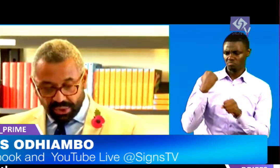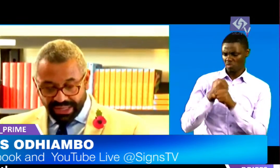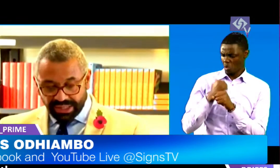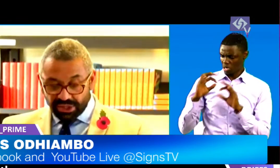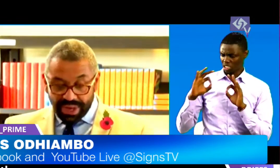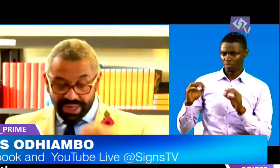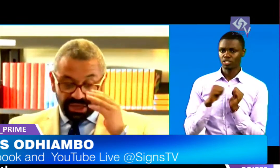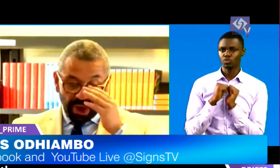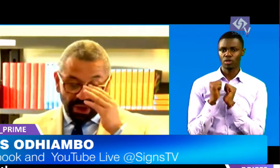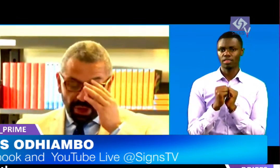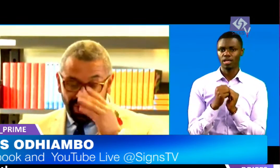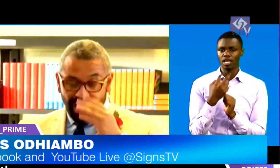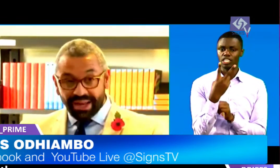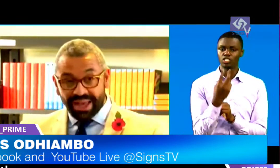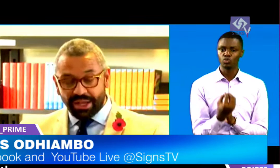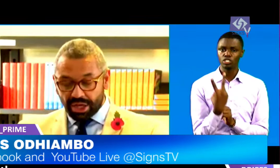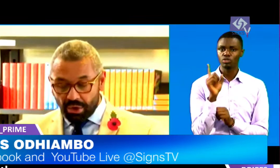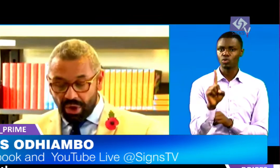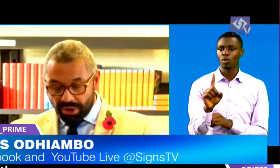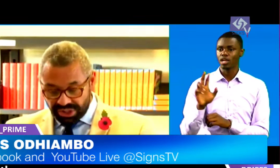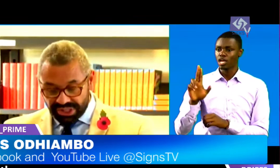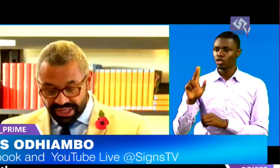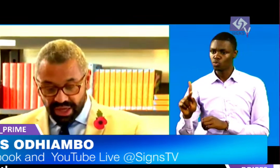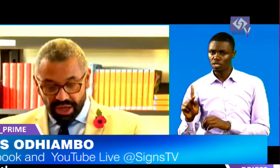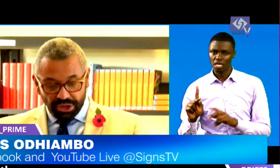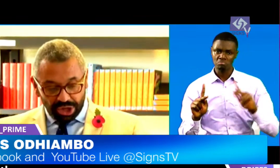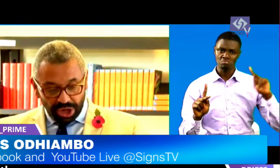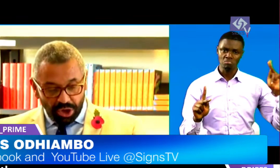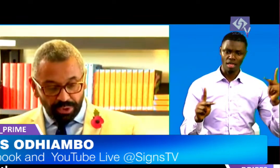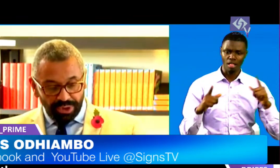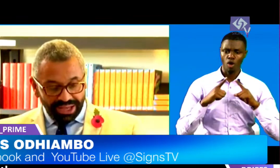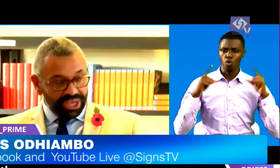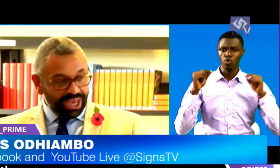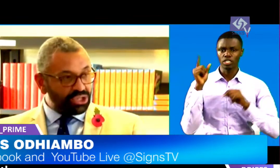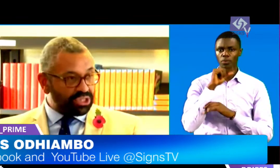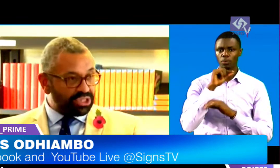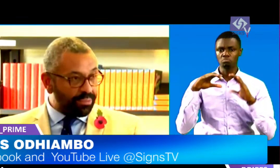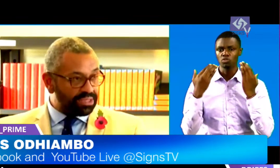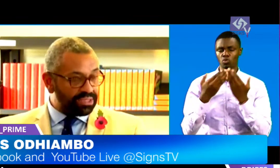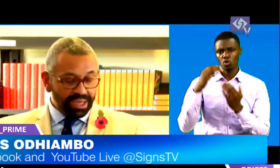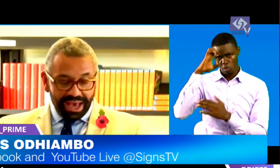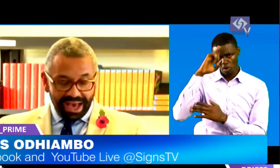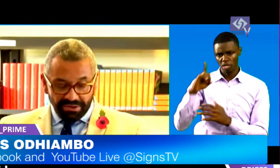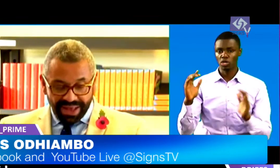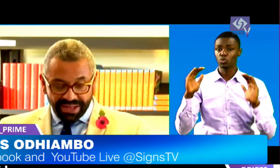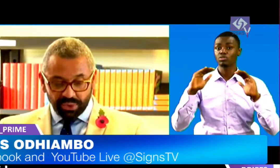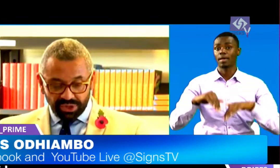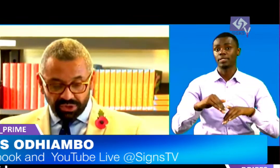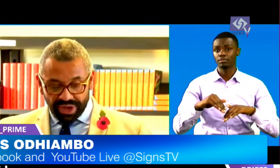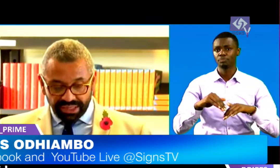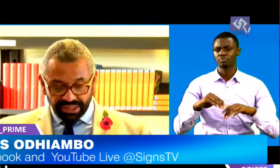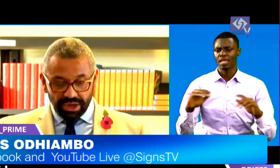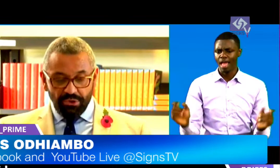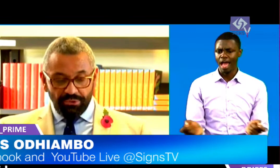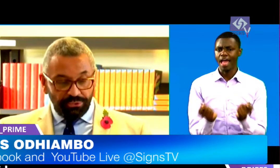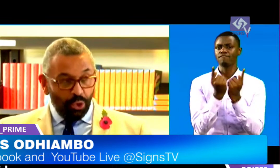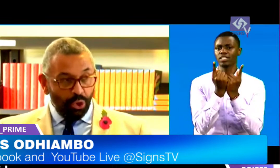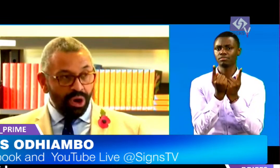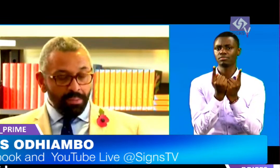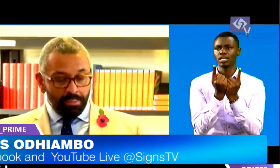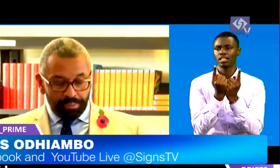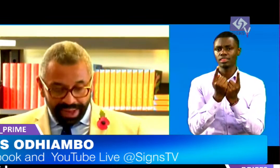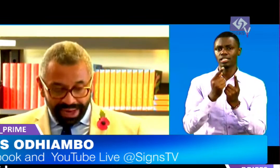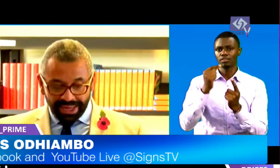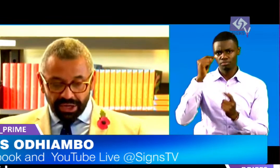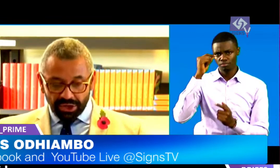In 2021, the UK and Kenya co-hosted the Global Education Summit, an event which raised